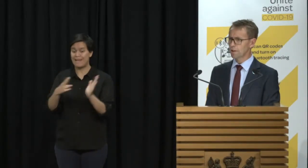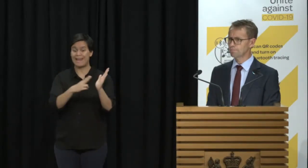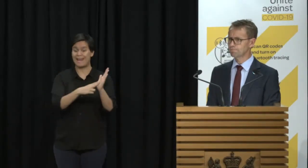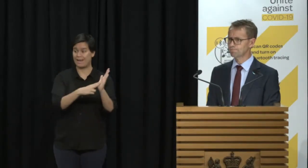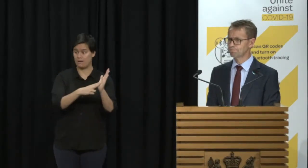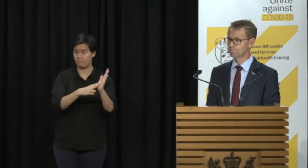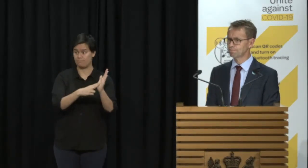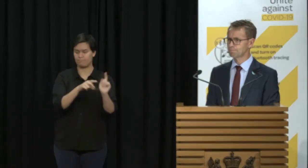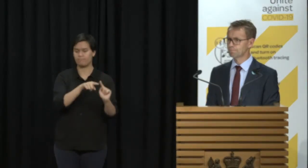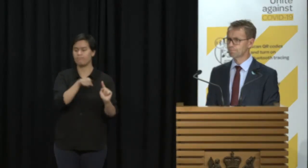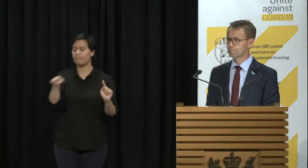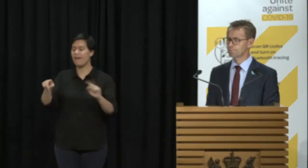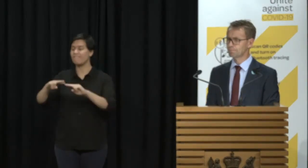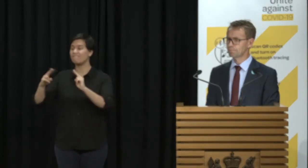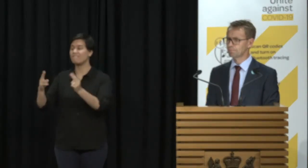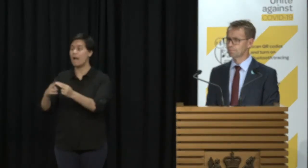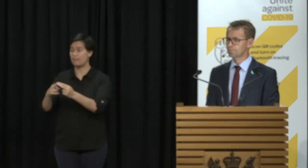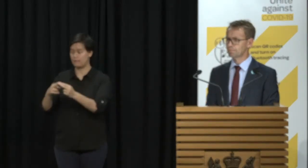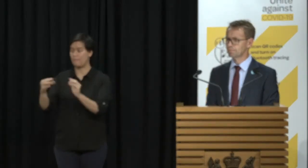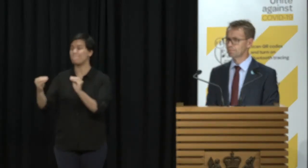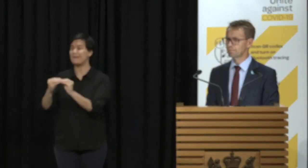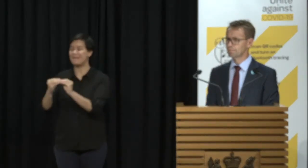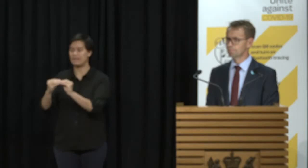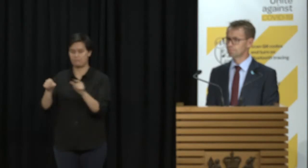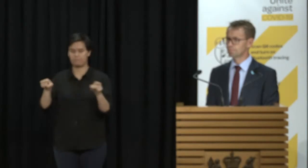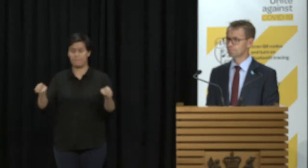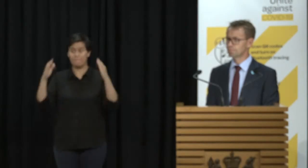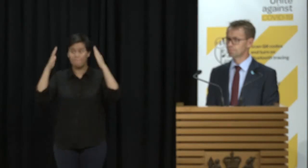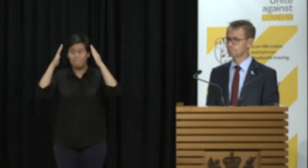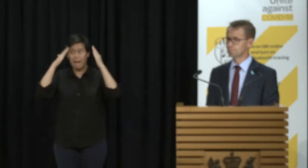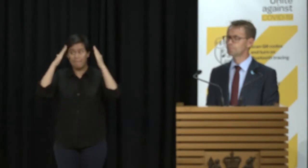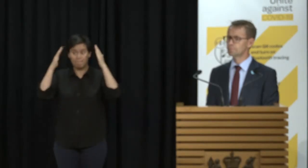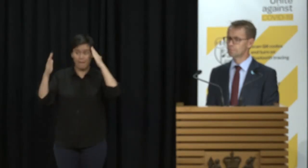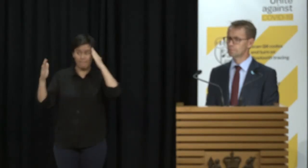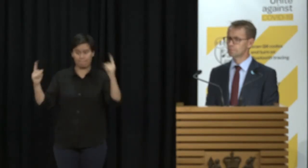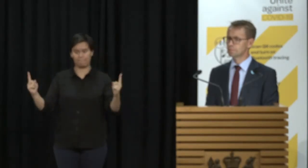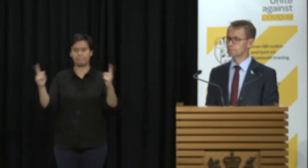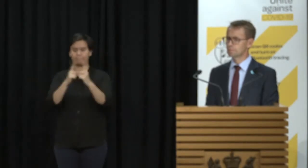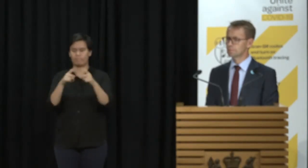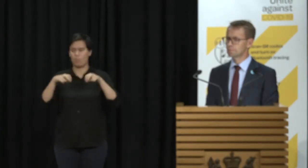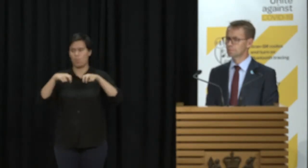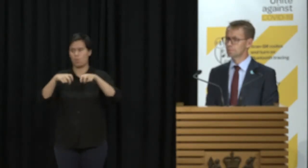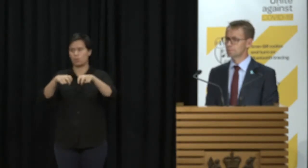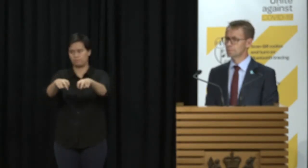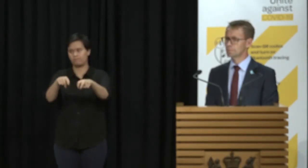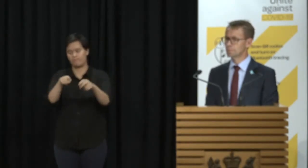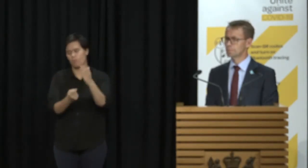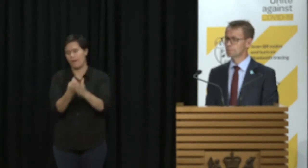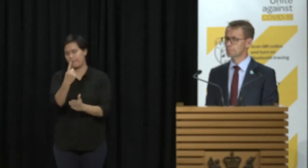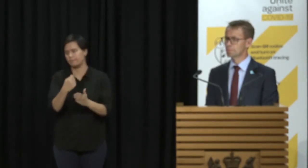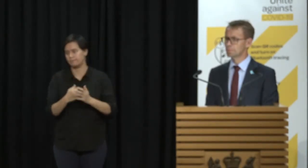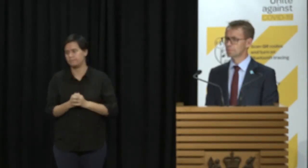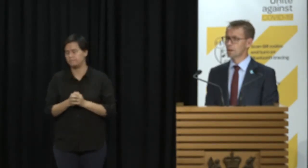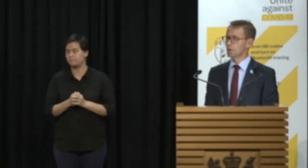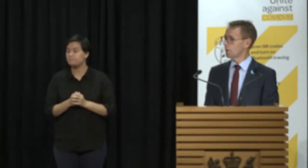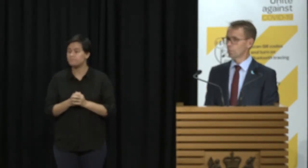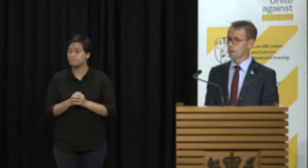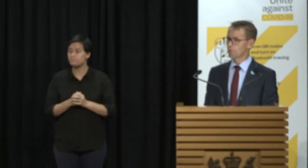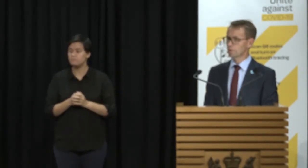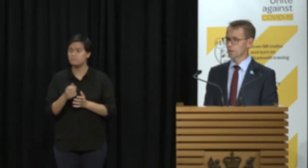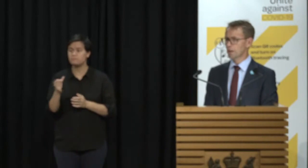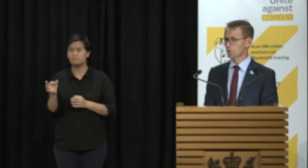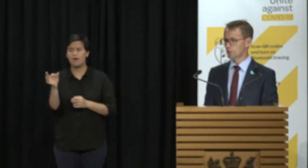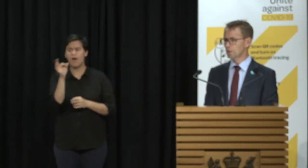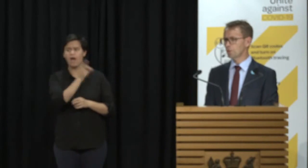walk together. And the bloke who went to the gym, is there any evidence he went anywhere else on that Friday night? No,